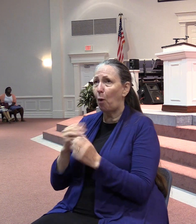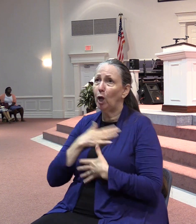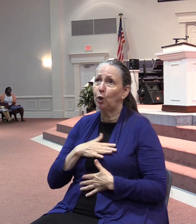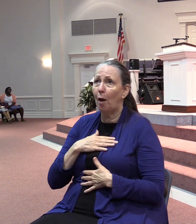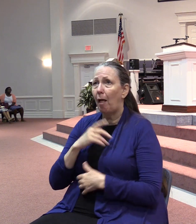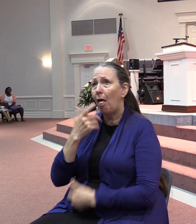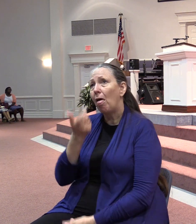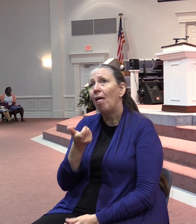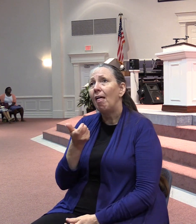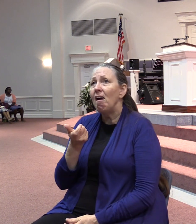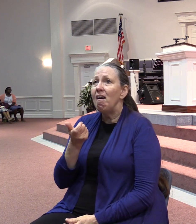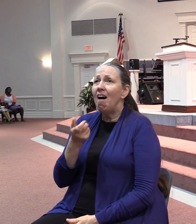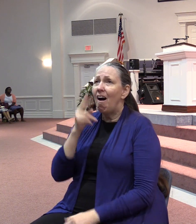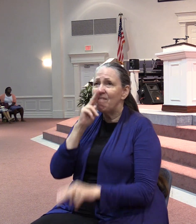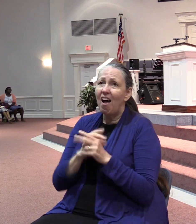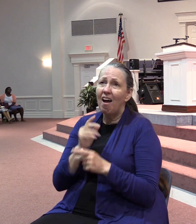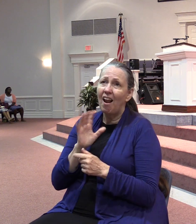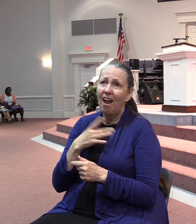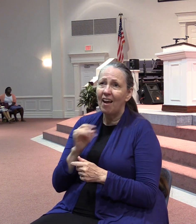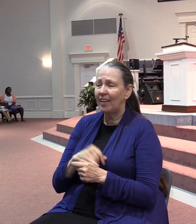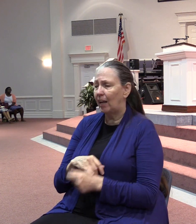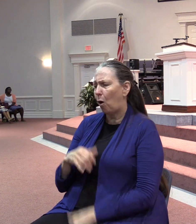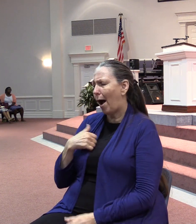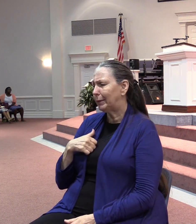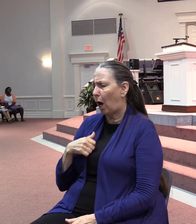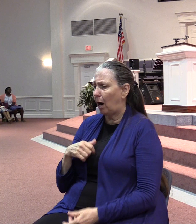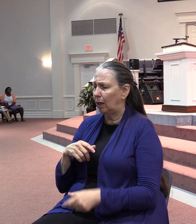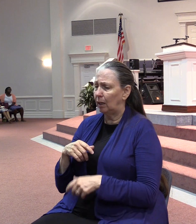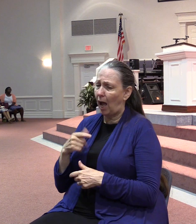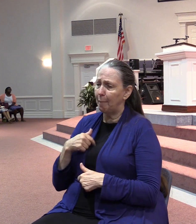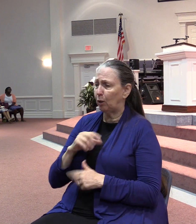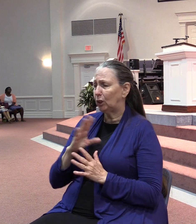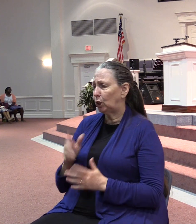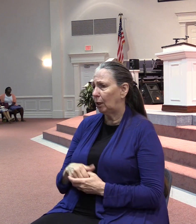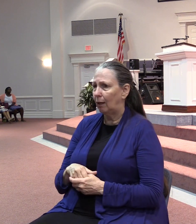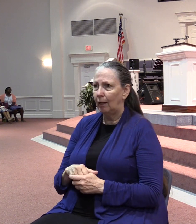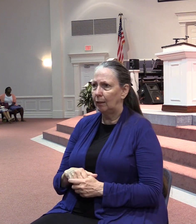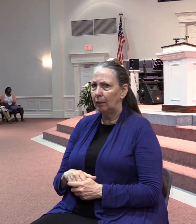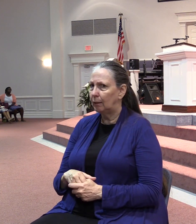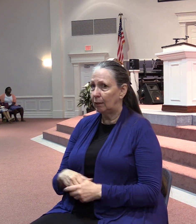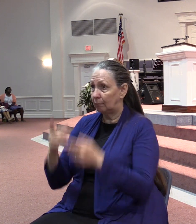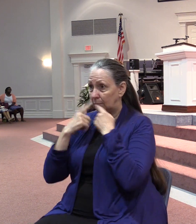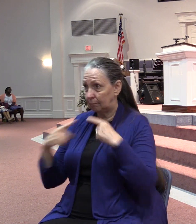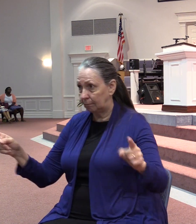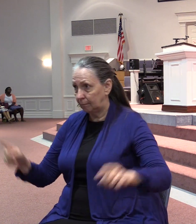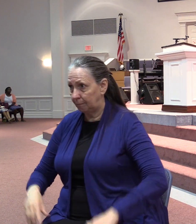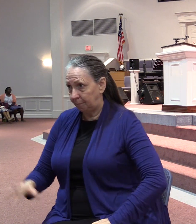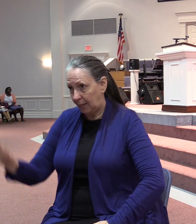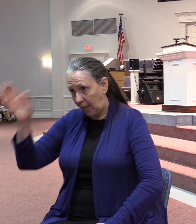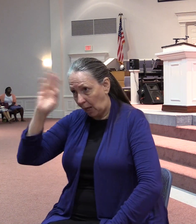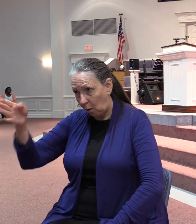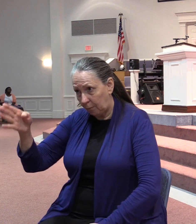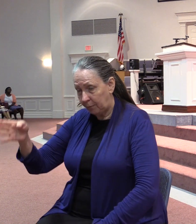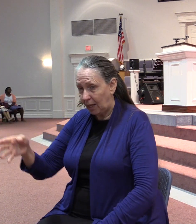empowering. More apologetic than apostolic. But I want to stand before you today and declare that the only